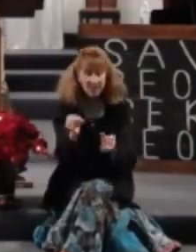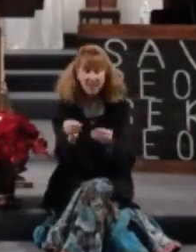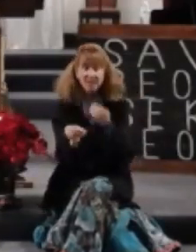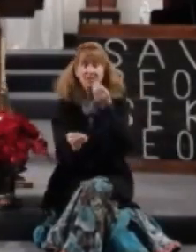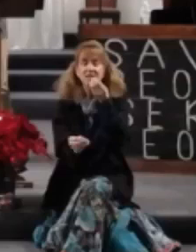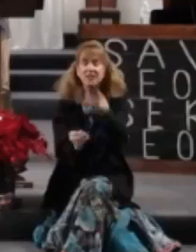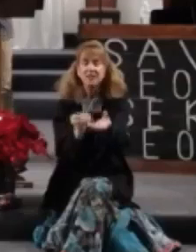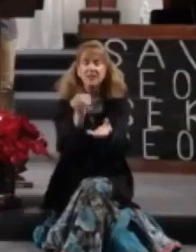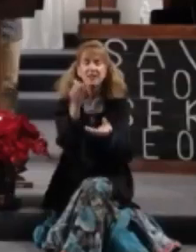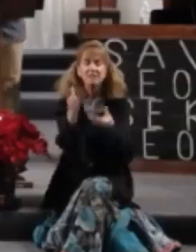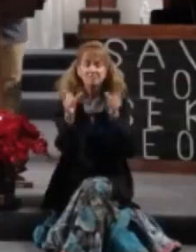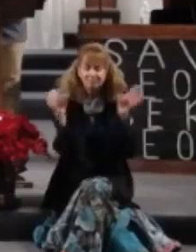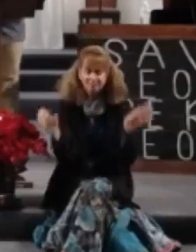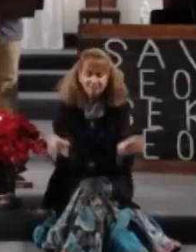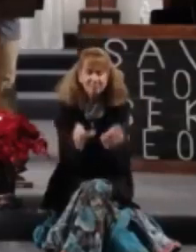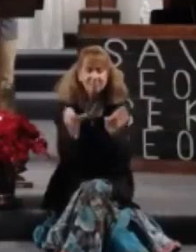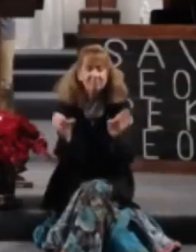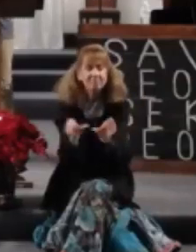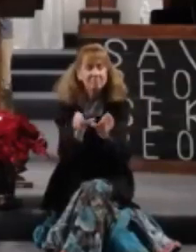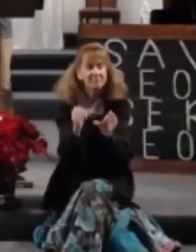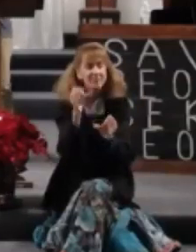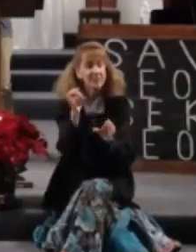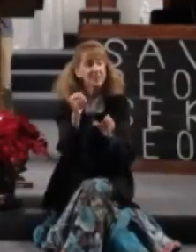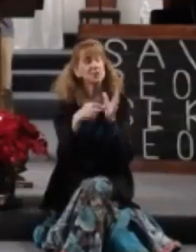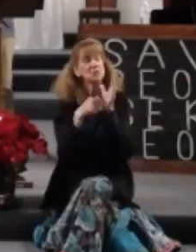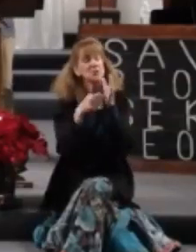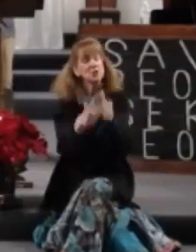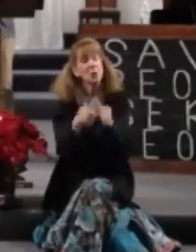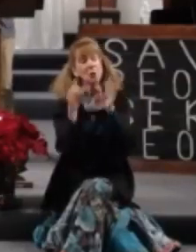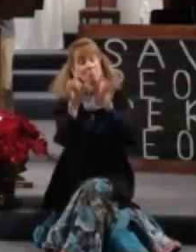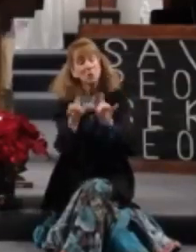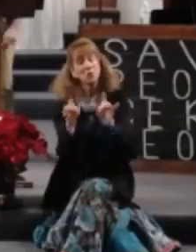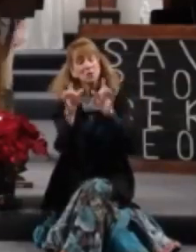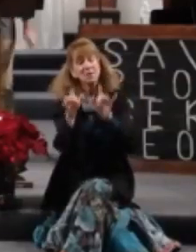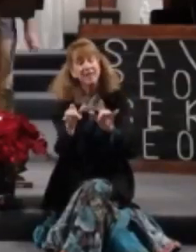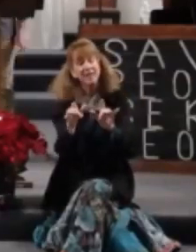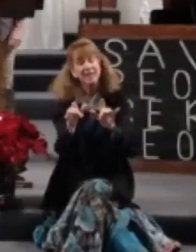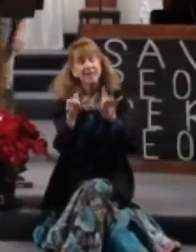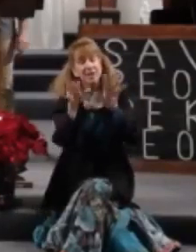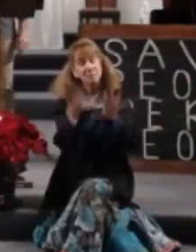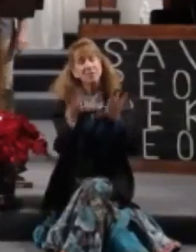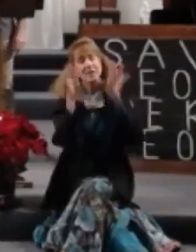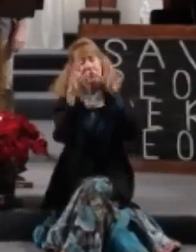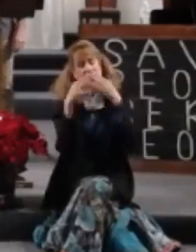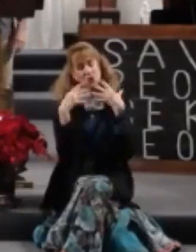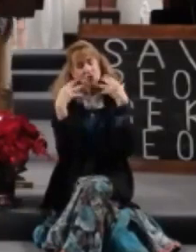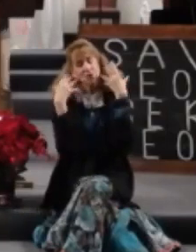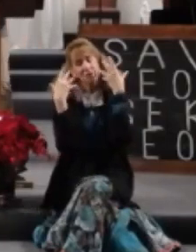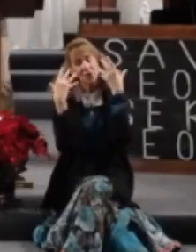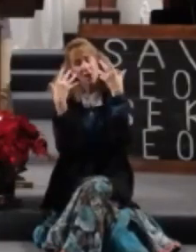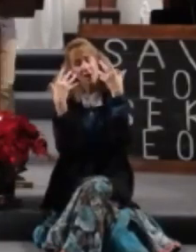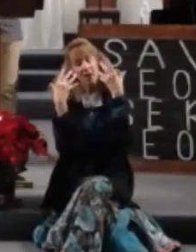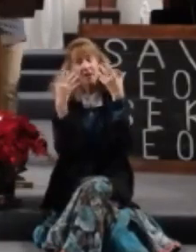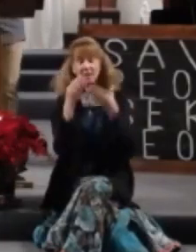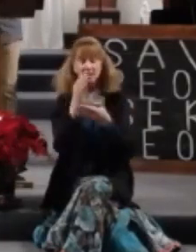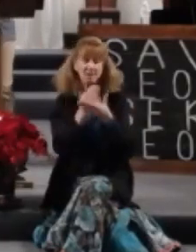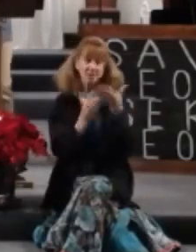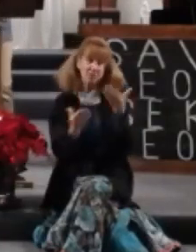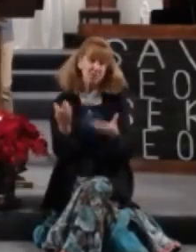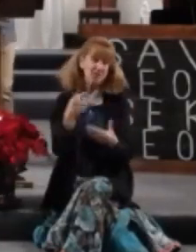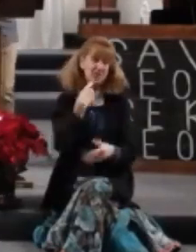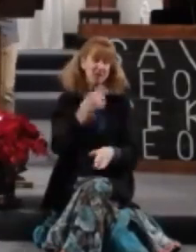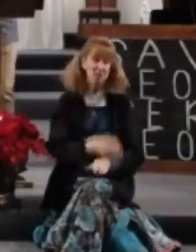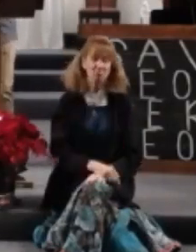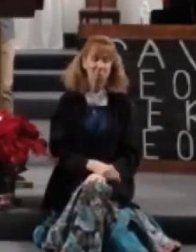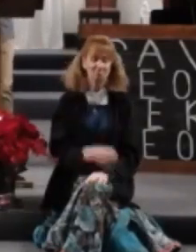then do it diligently. If it is to show mercy, do it cheerfully. So some of you might say, well, I